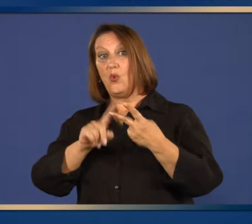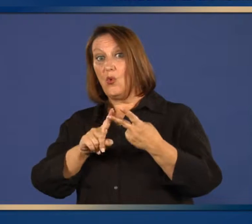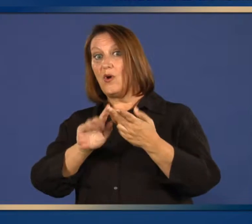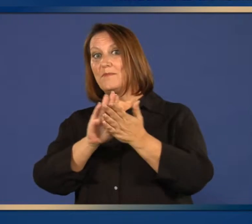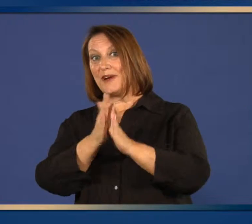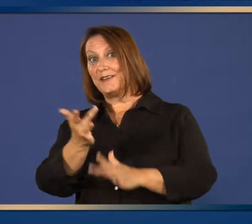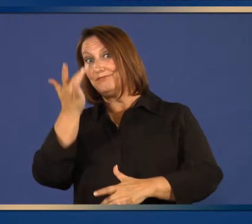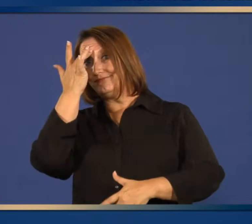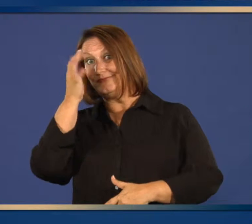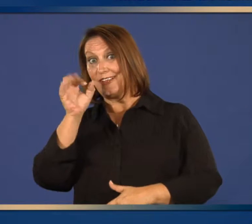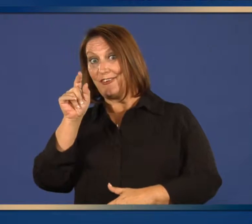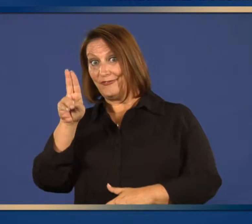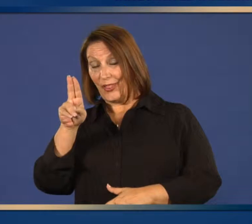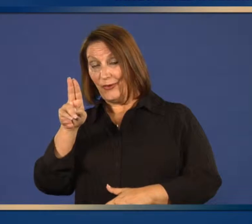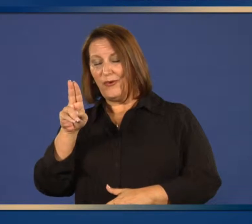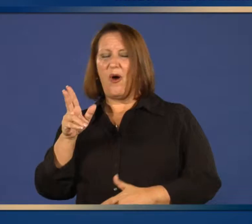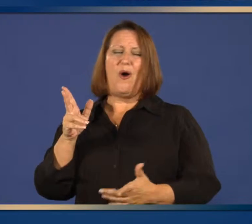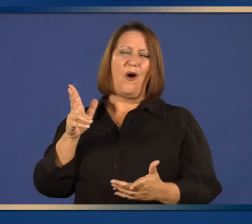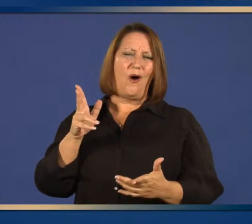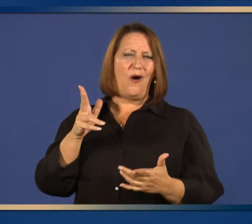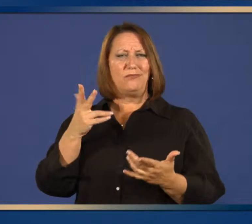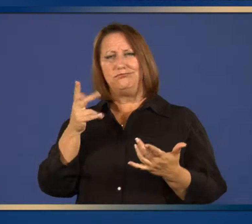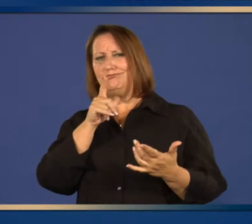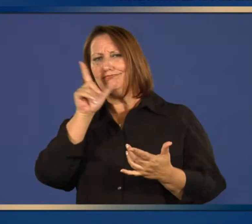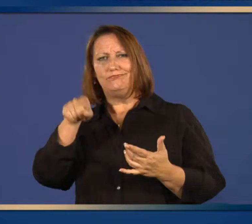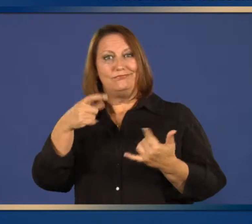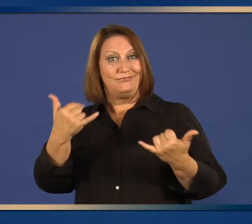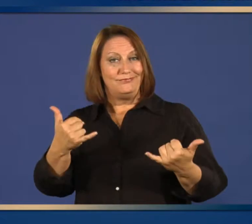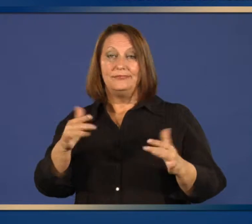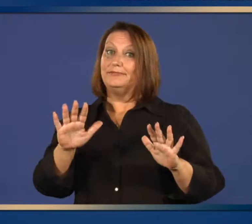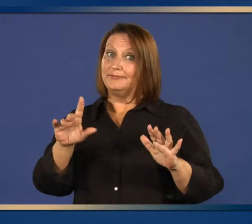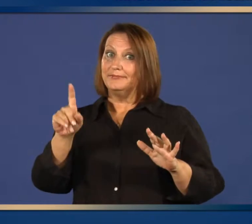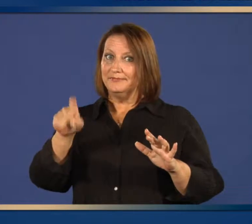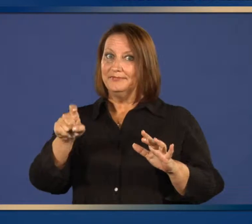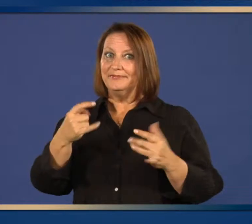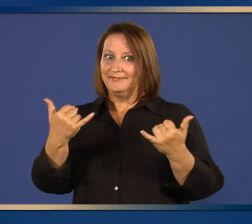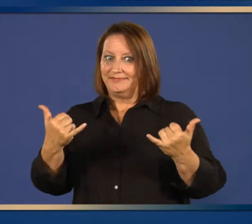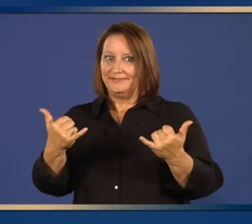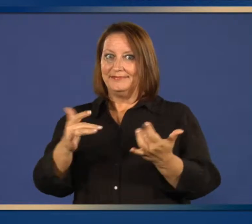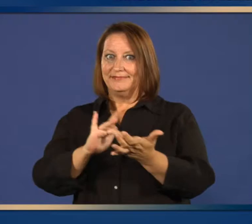should still get this influenza vaccine.